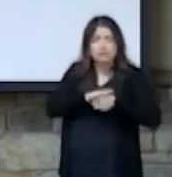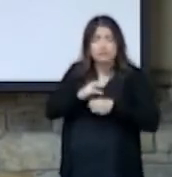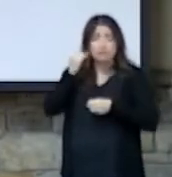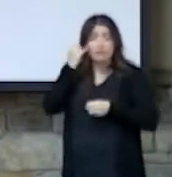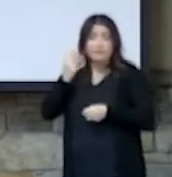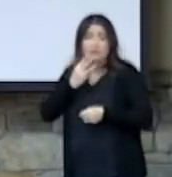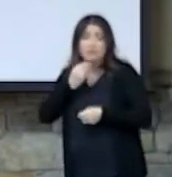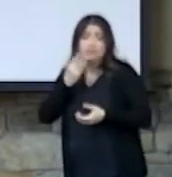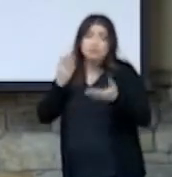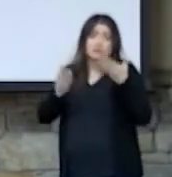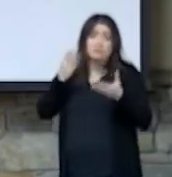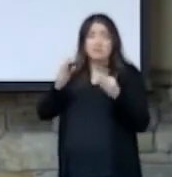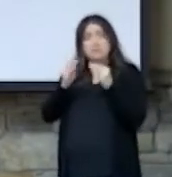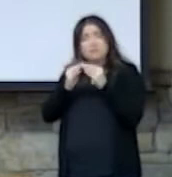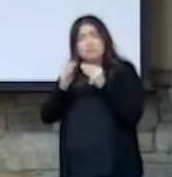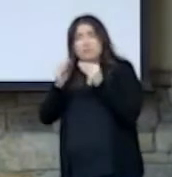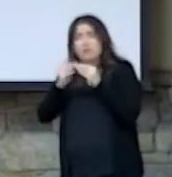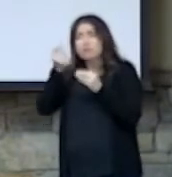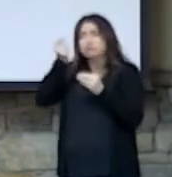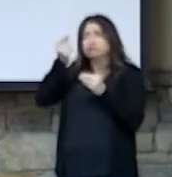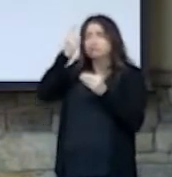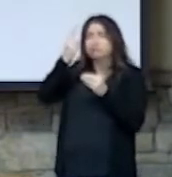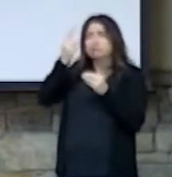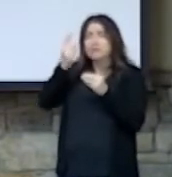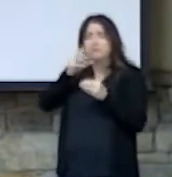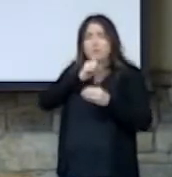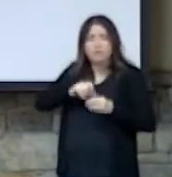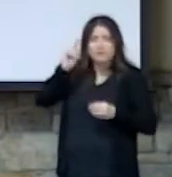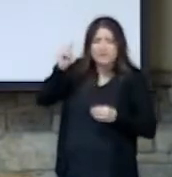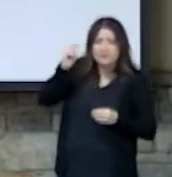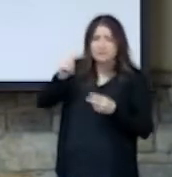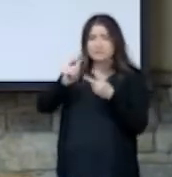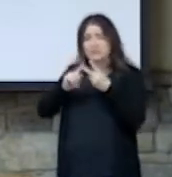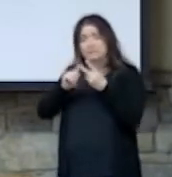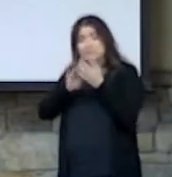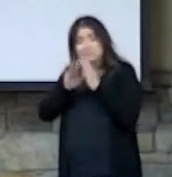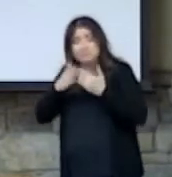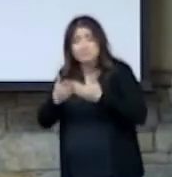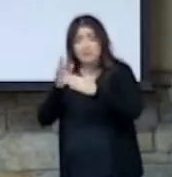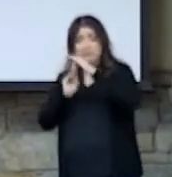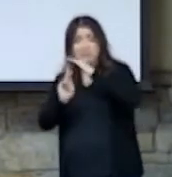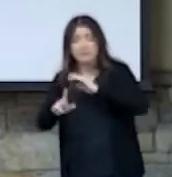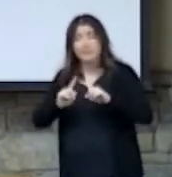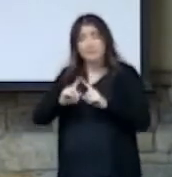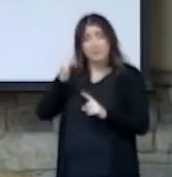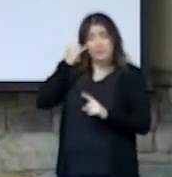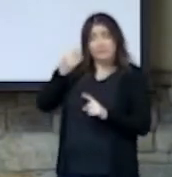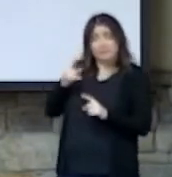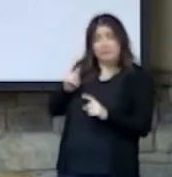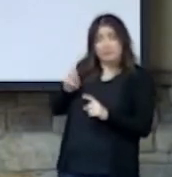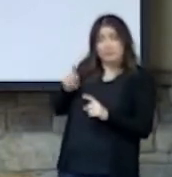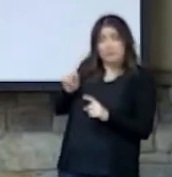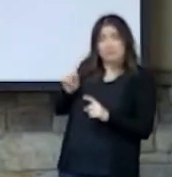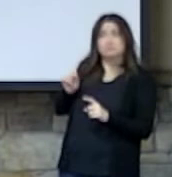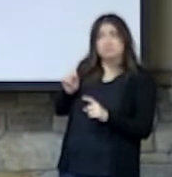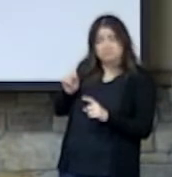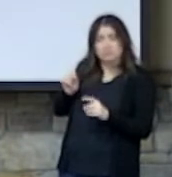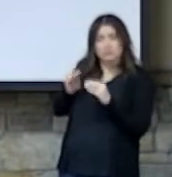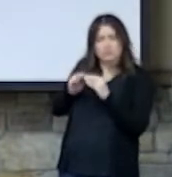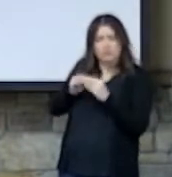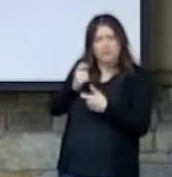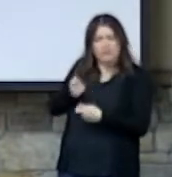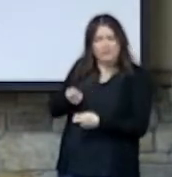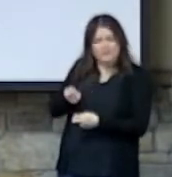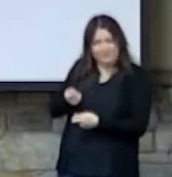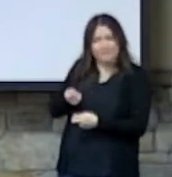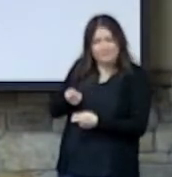maybe they were a little bit acquainted with the Old Testament scriptures and prophecies. But if they were Gentiles, this makes this even more